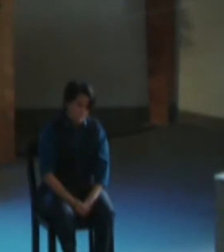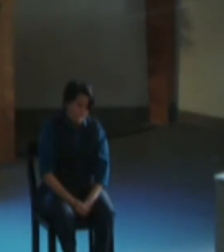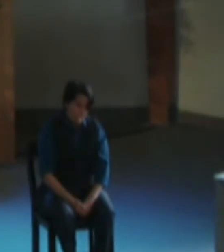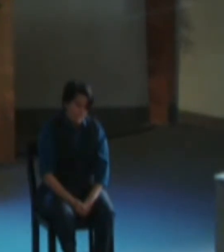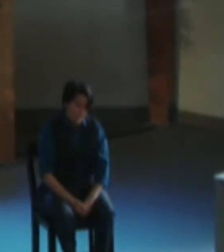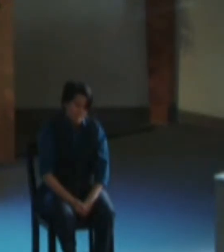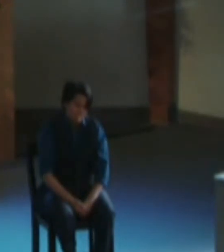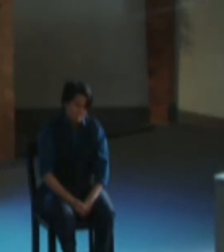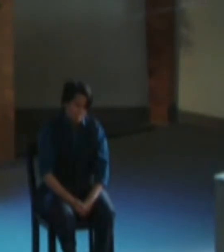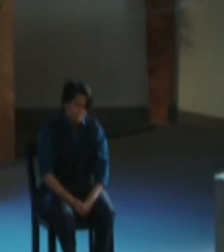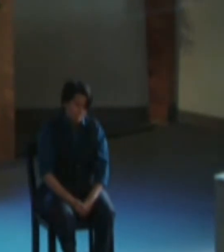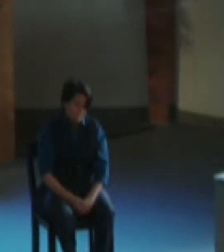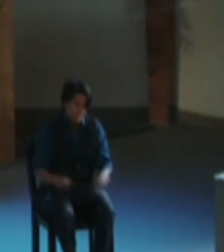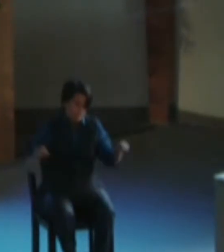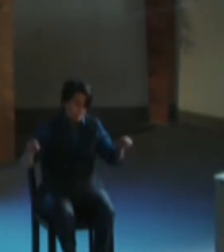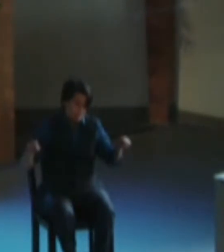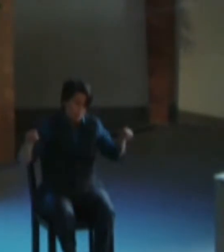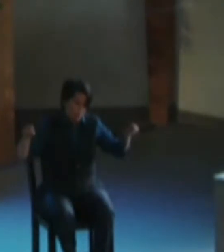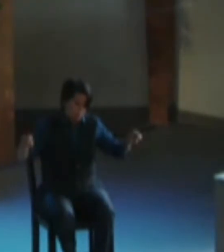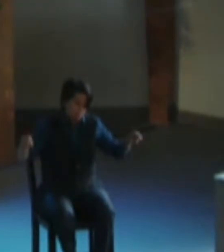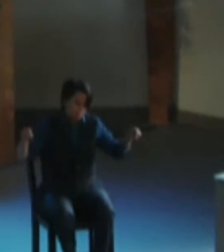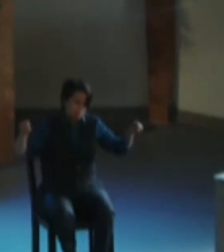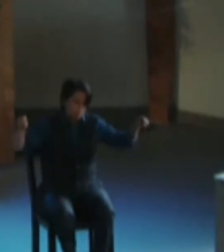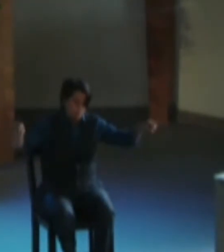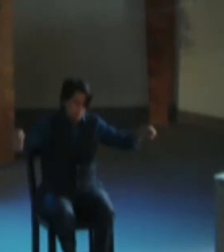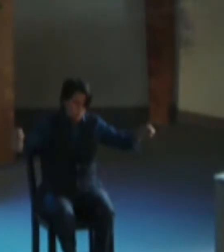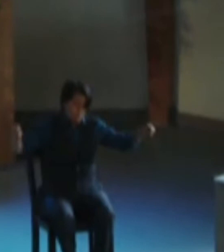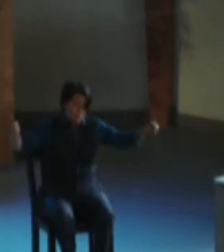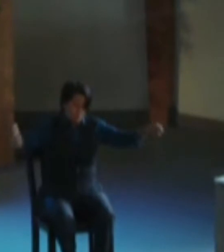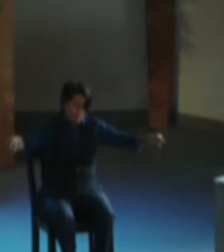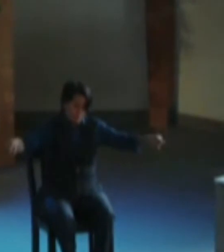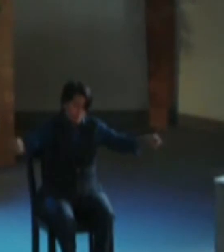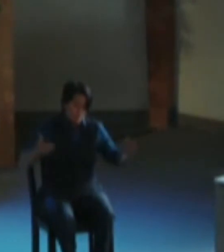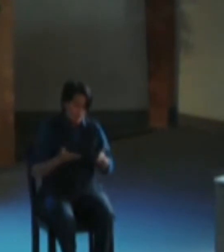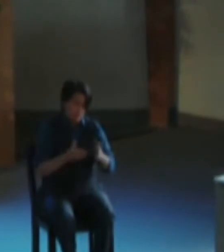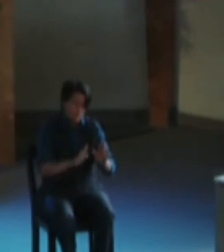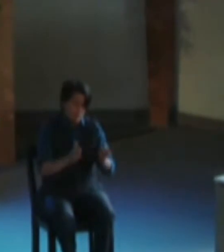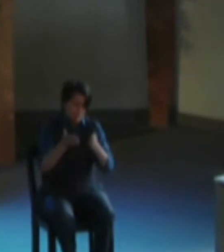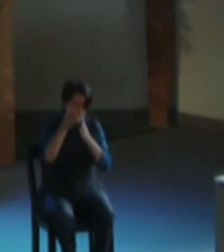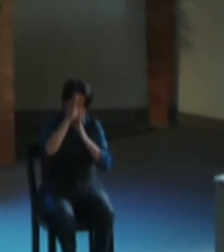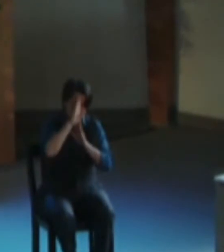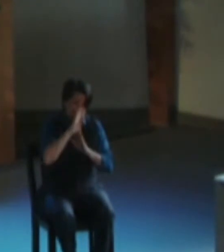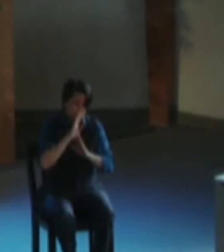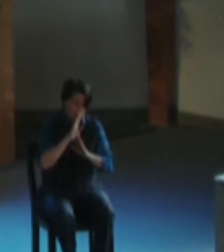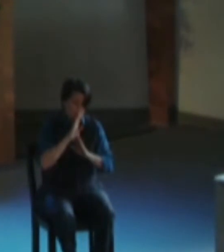And as you pulse there, allow the divine to speak to you.